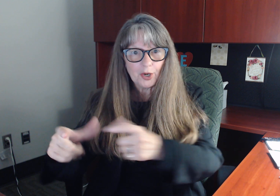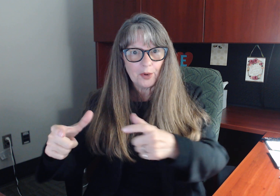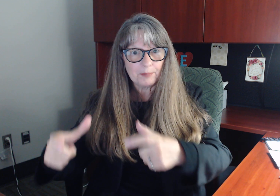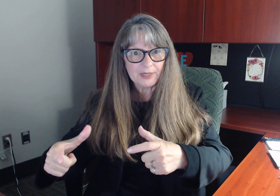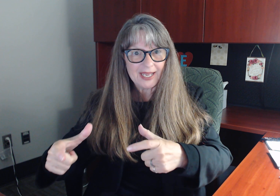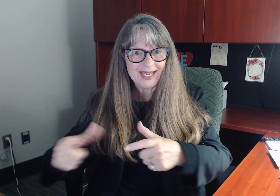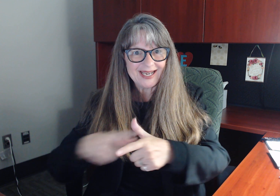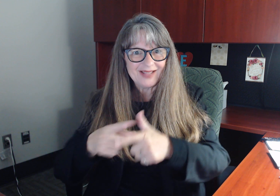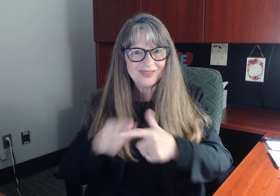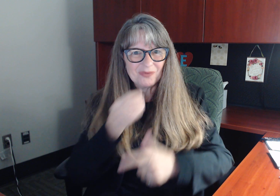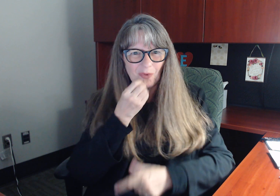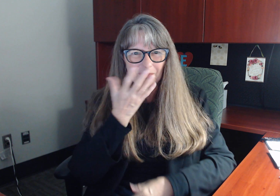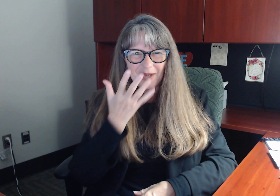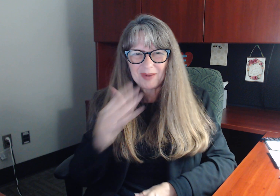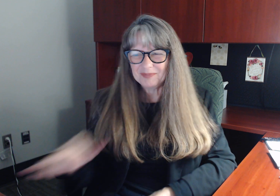a plate and then warm it up.